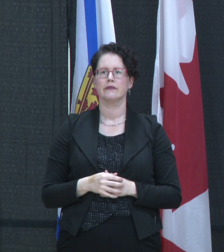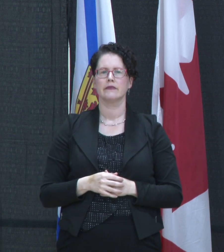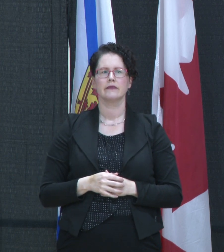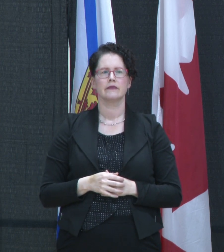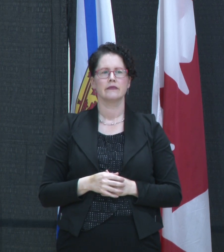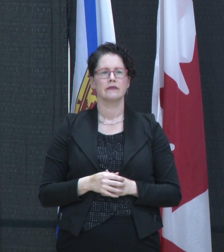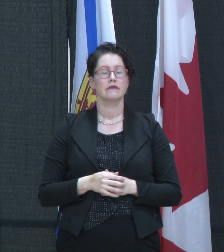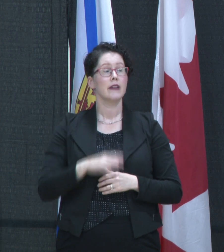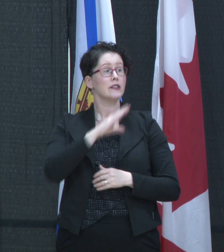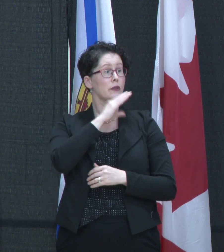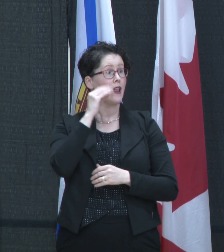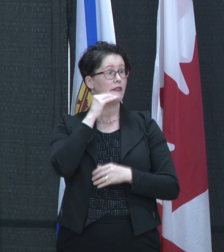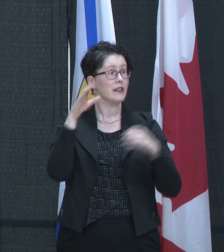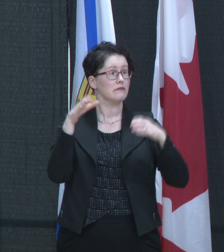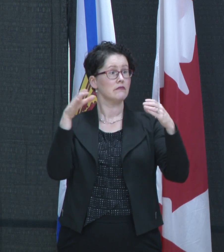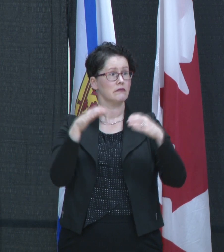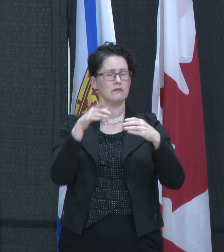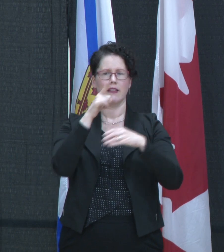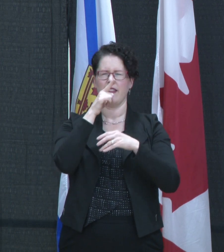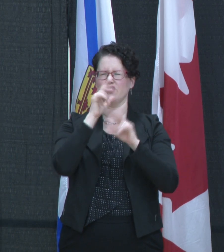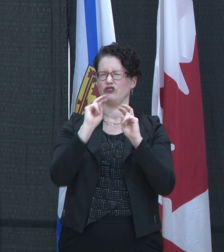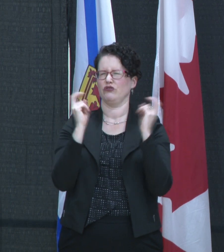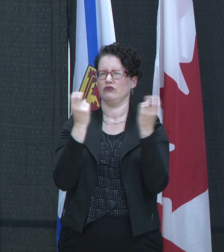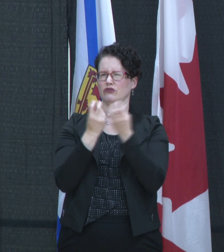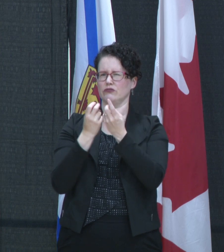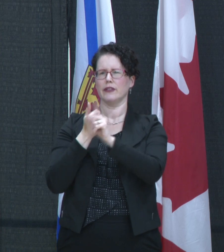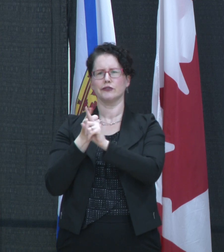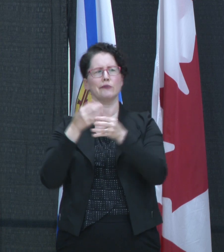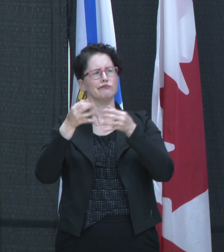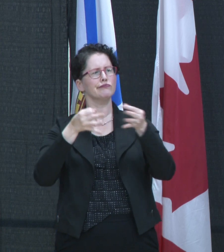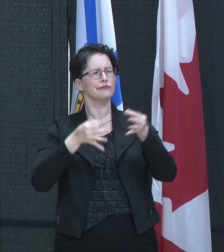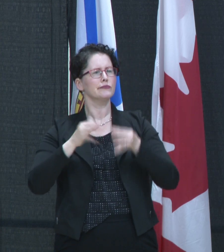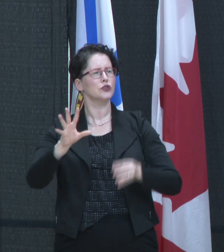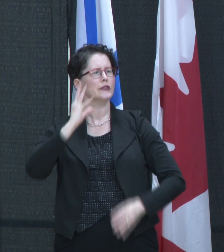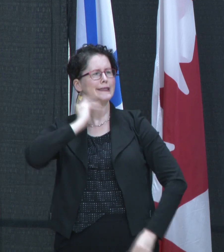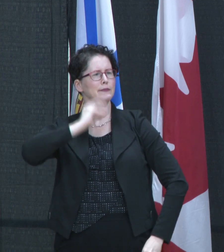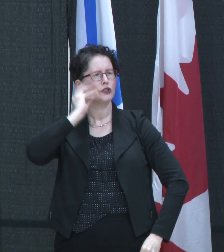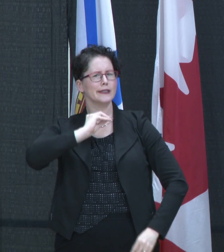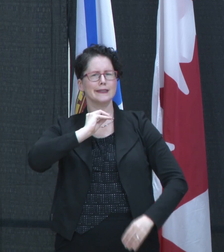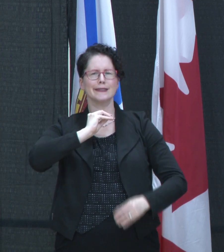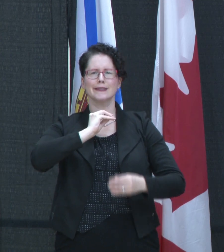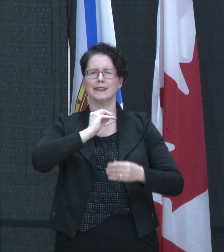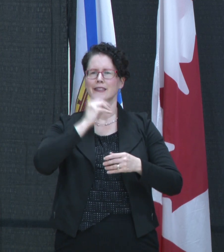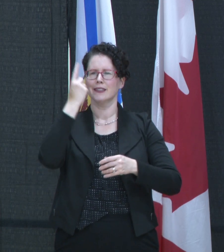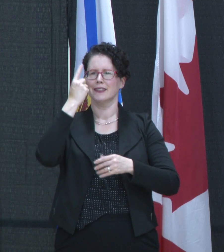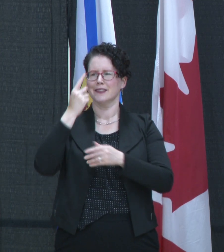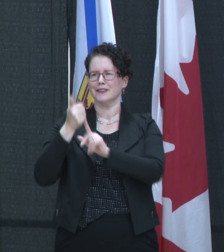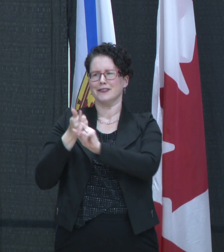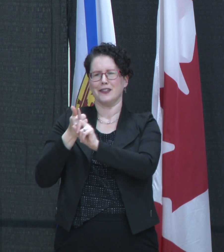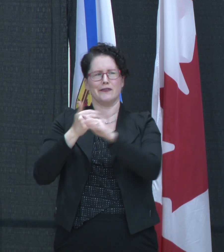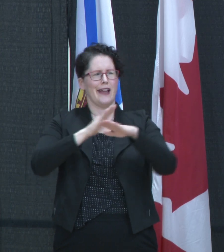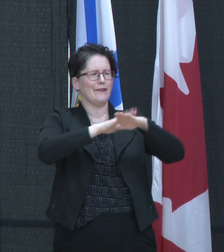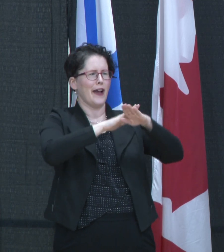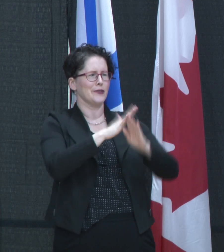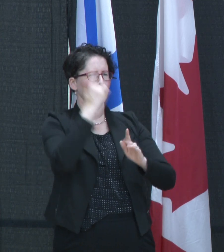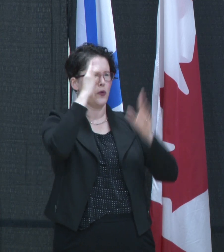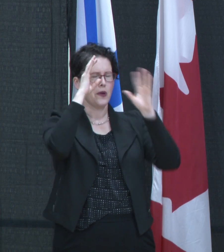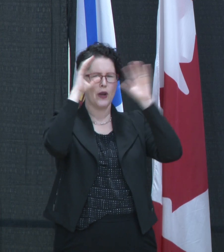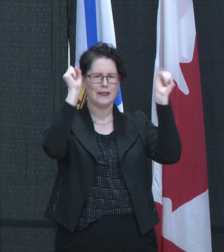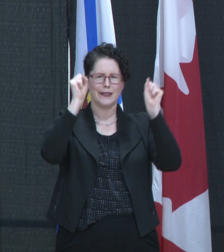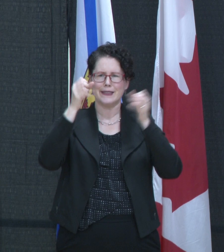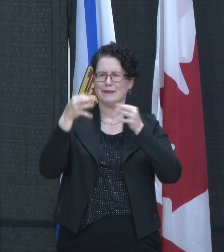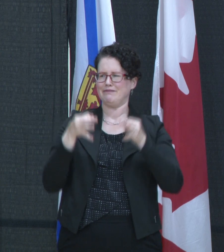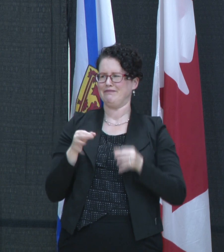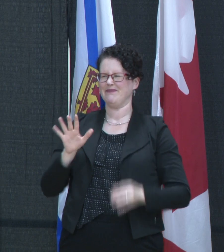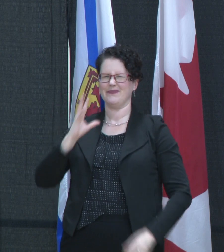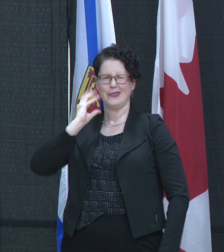was like and some of the lessons that she learned by being the senior advisor to the president for those 8 years. She told